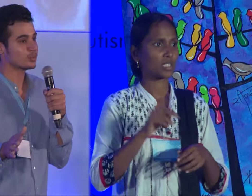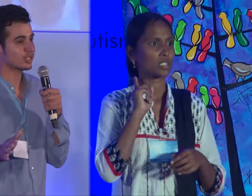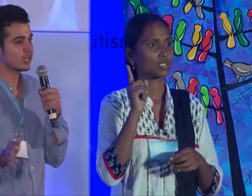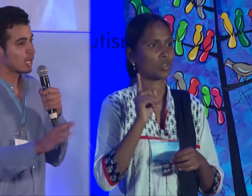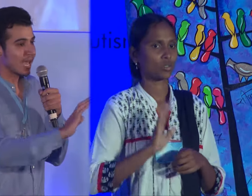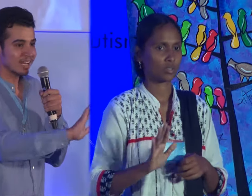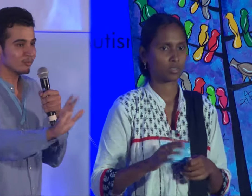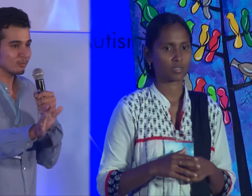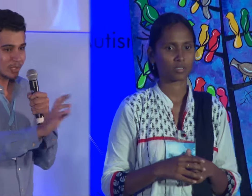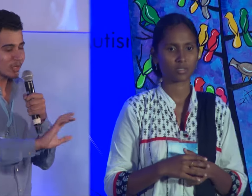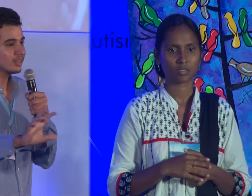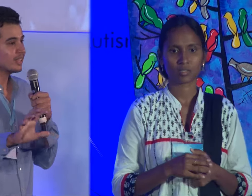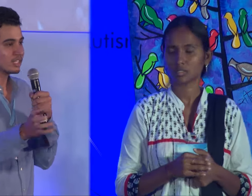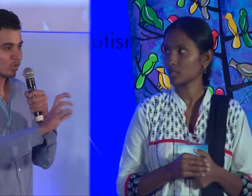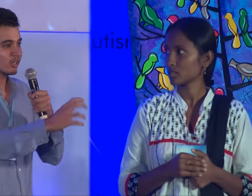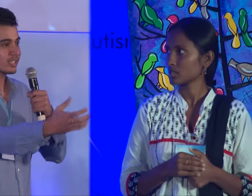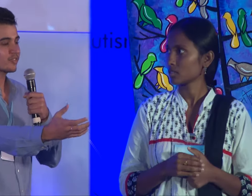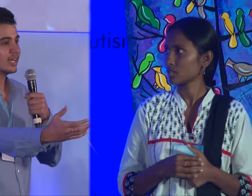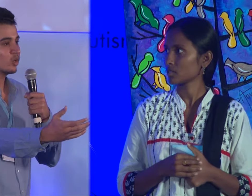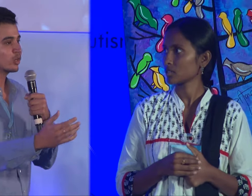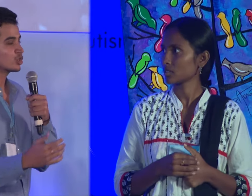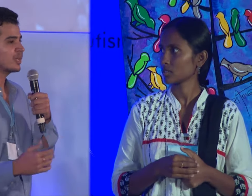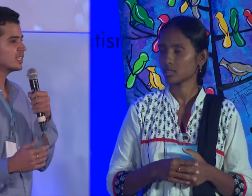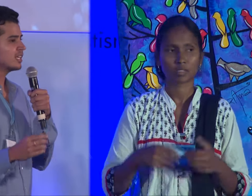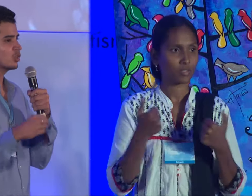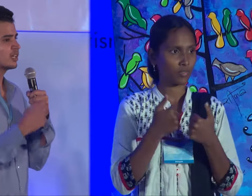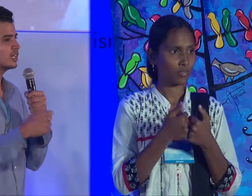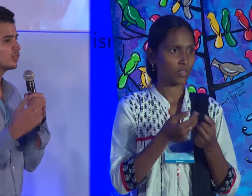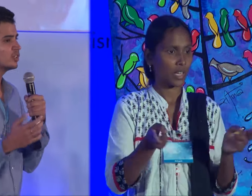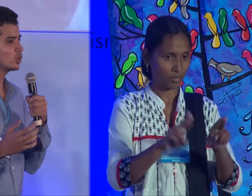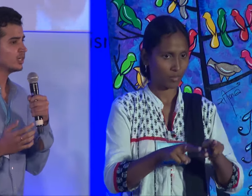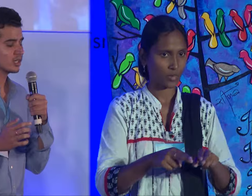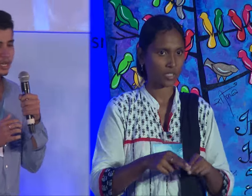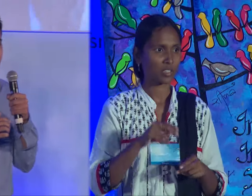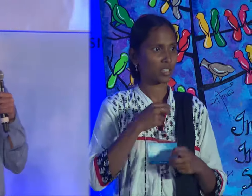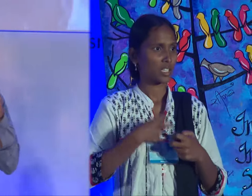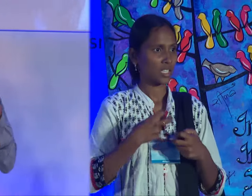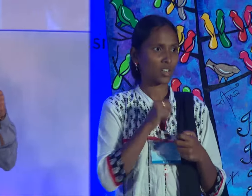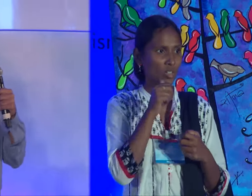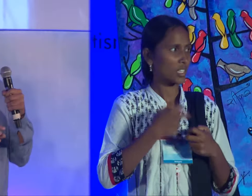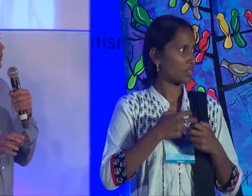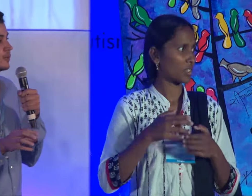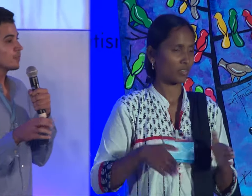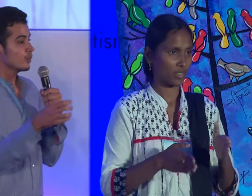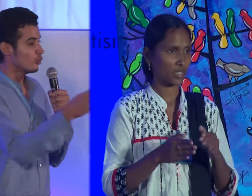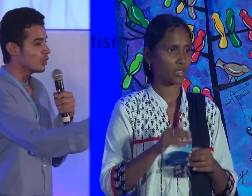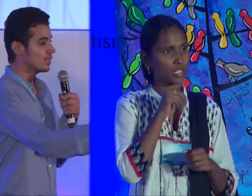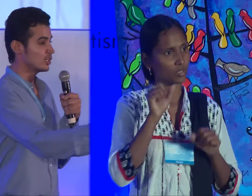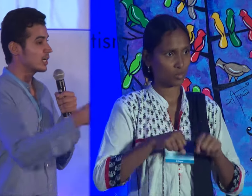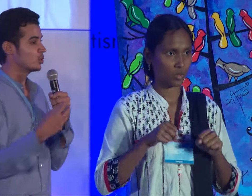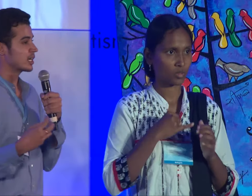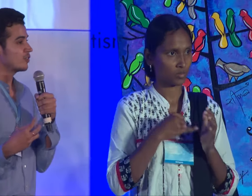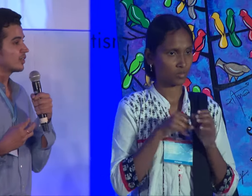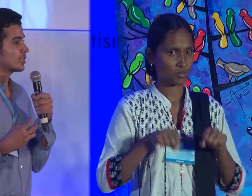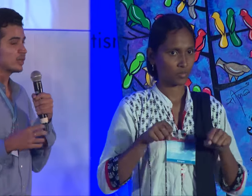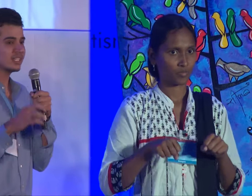and the stop signal. And between that, it's the fight going on. So basically, it's not really difficult to do it, but it wasn't really possible for Virender